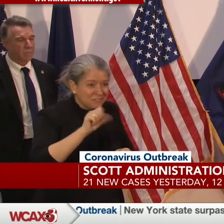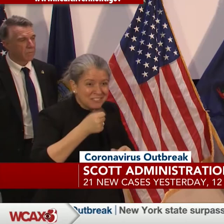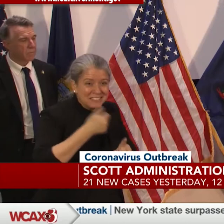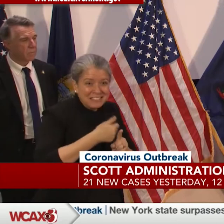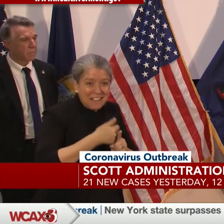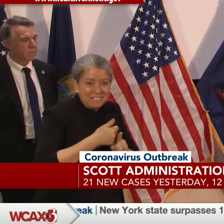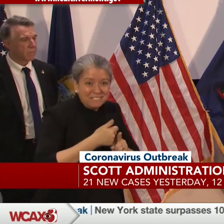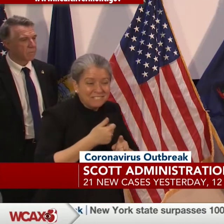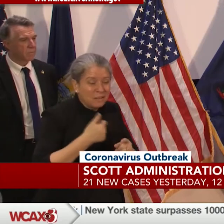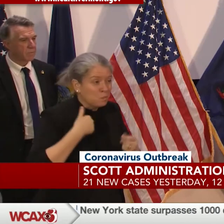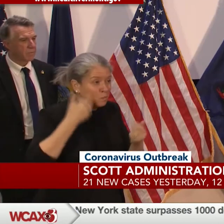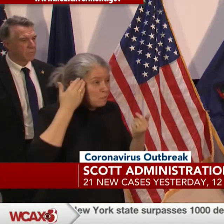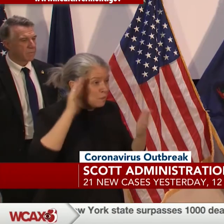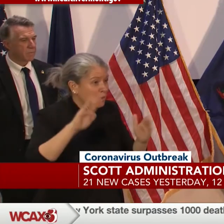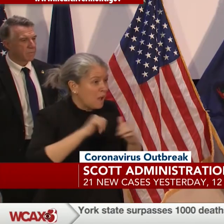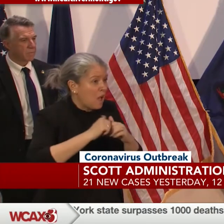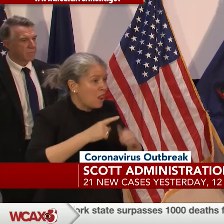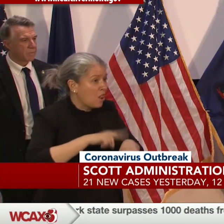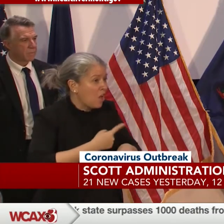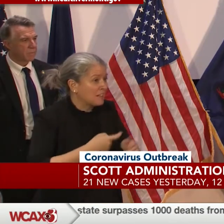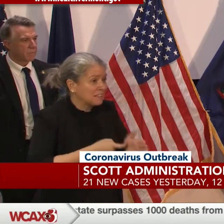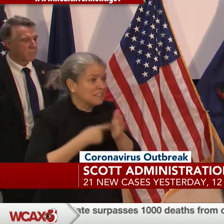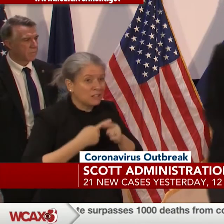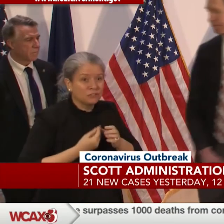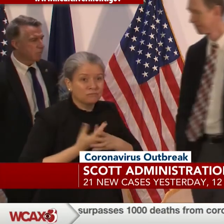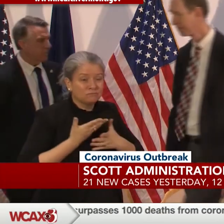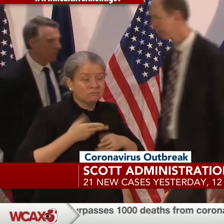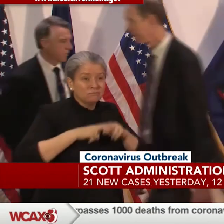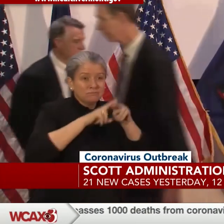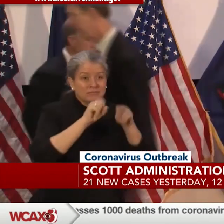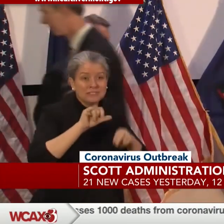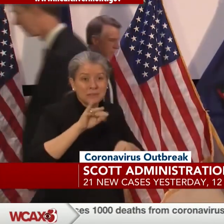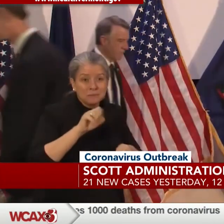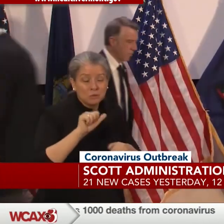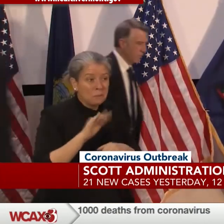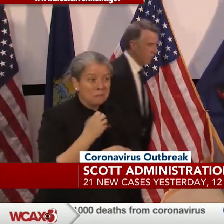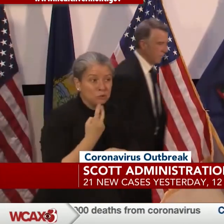as 2 days or as long as 14 days.